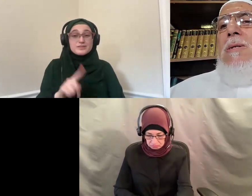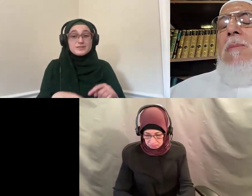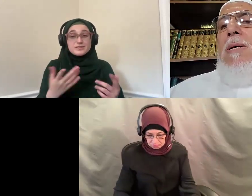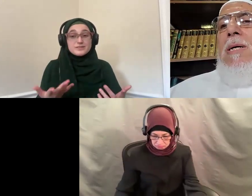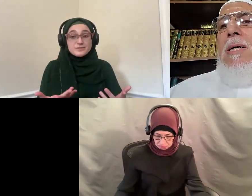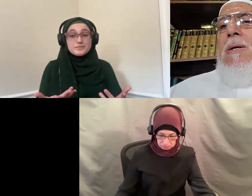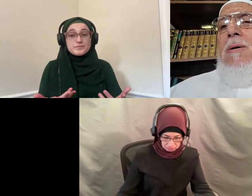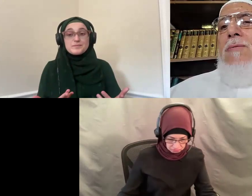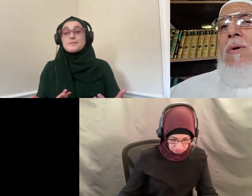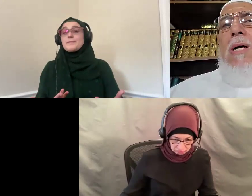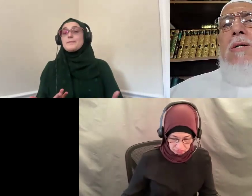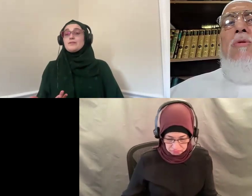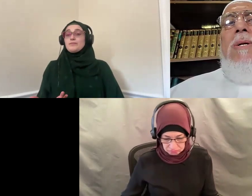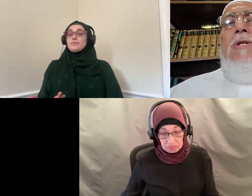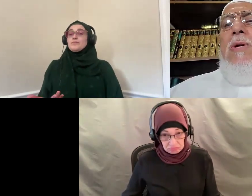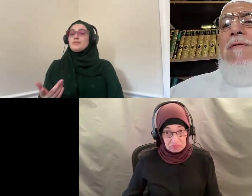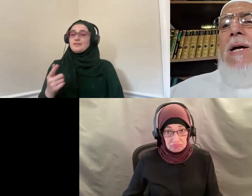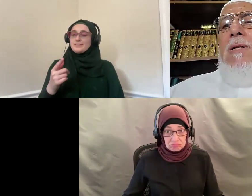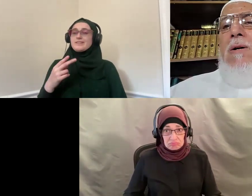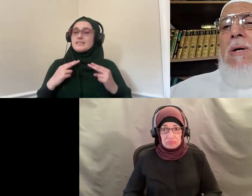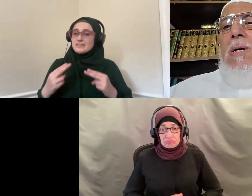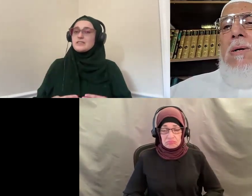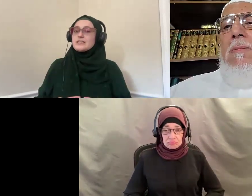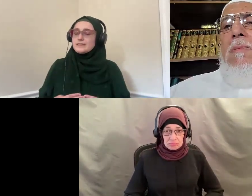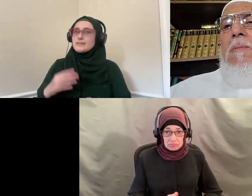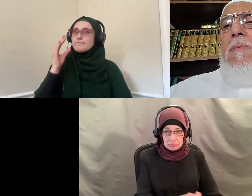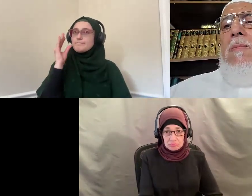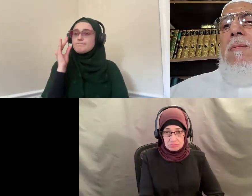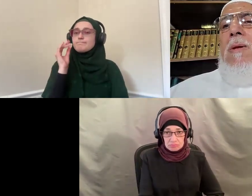This is something for us humans to reflect on.